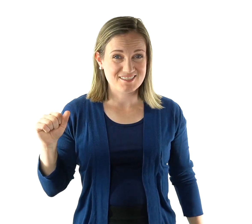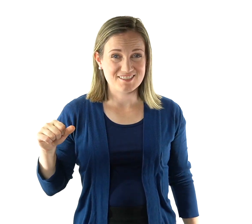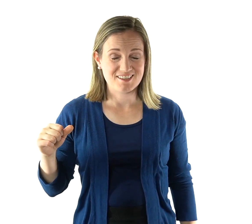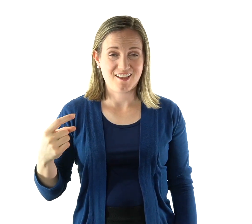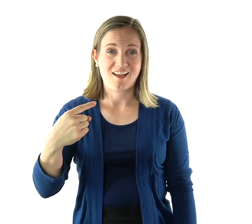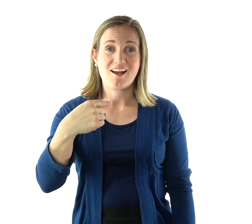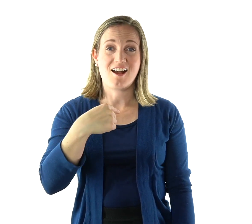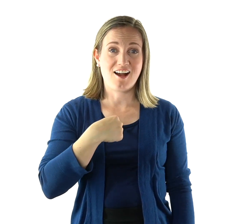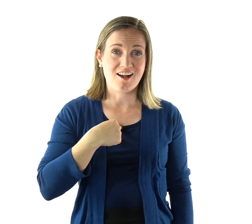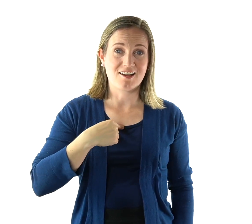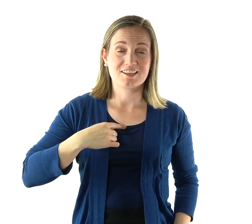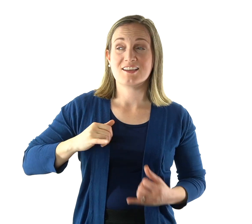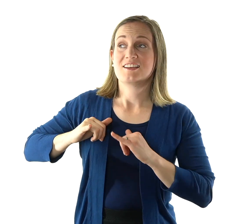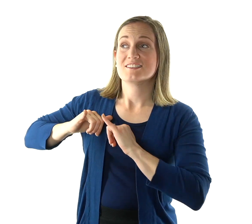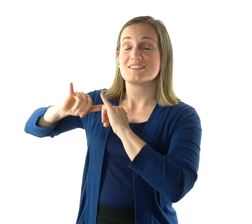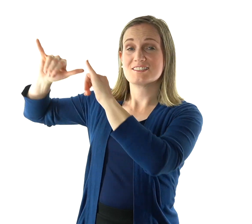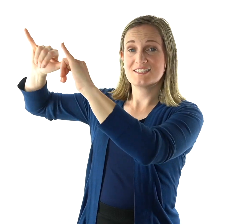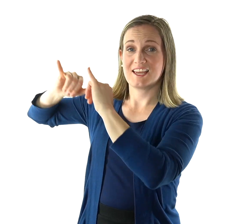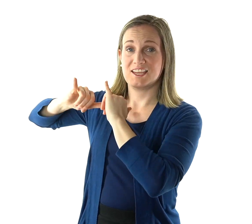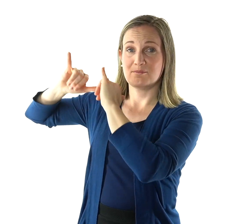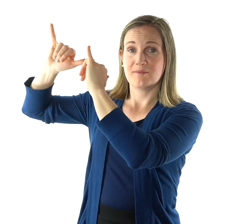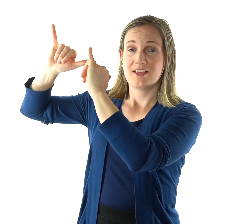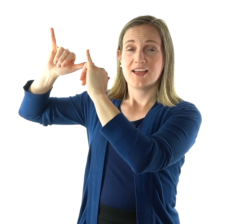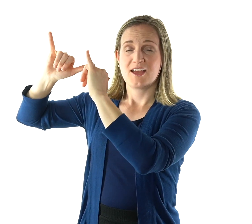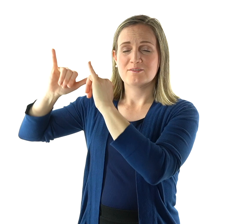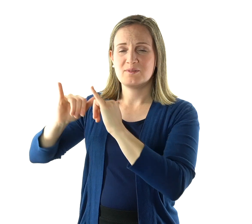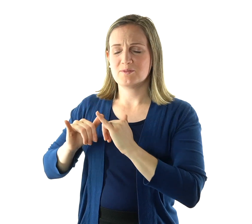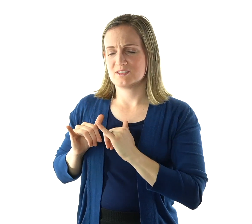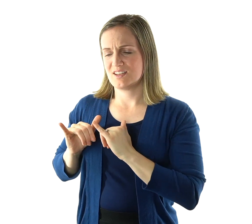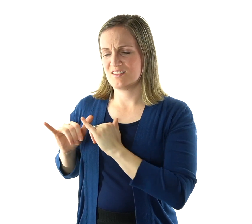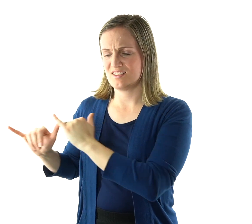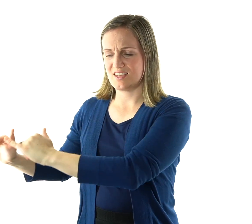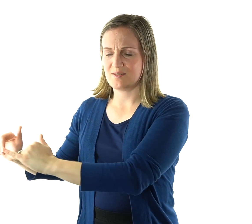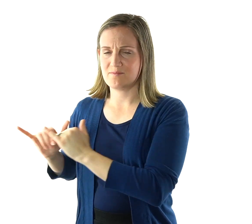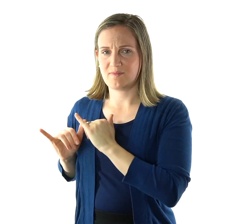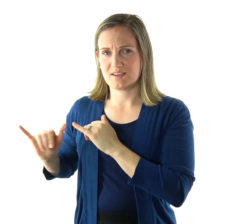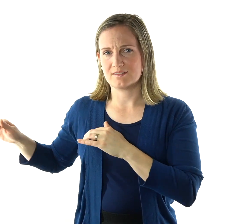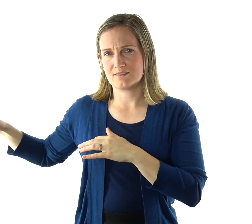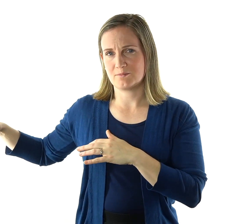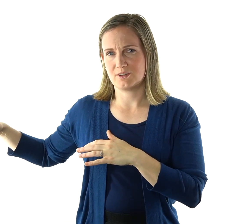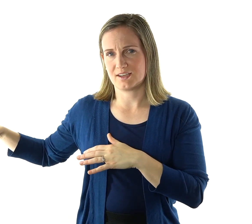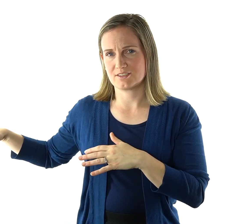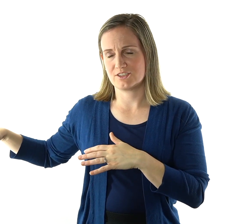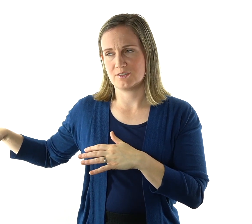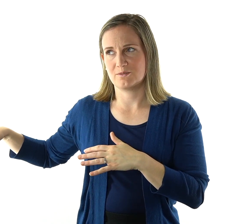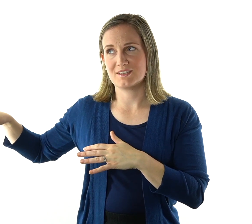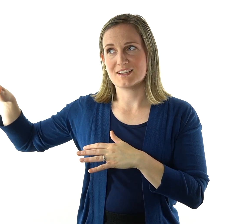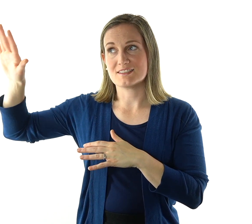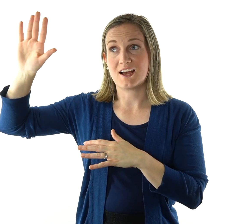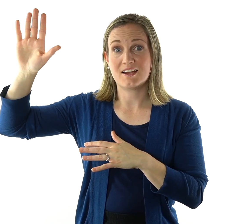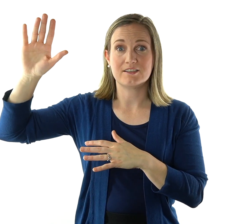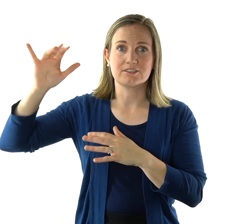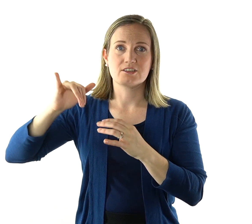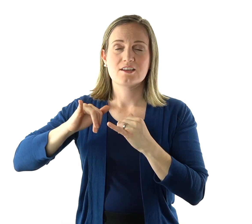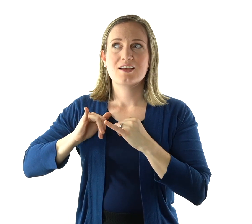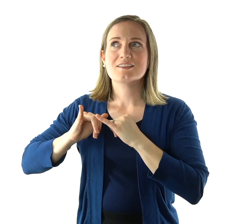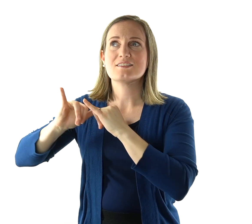Yes, I, same. And remember, it's not the same as someone next to you. It's higher. This is